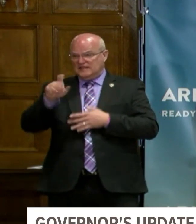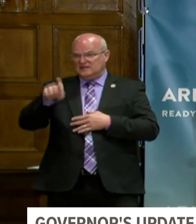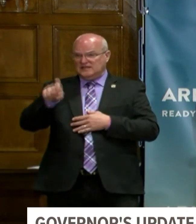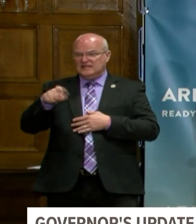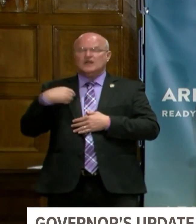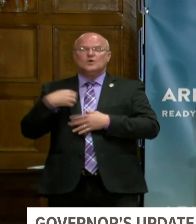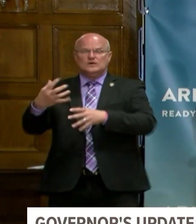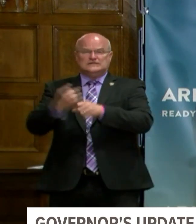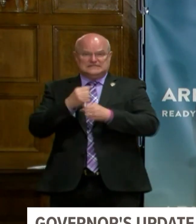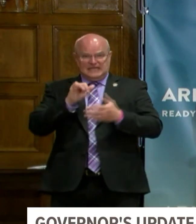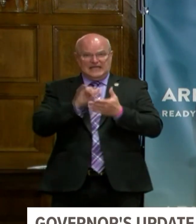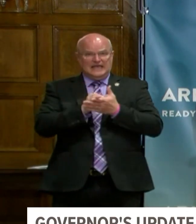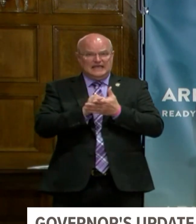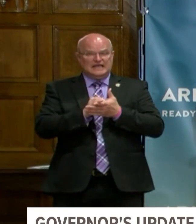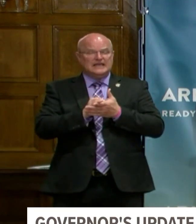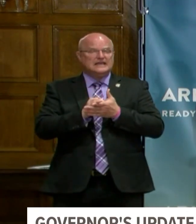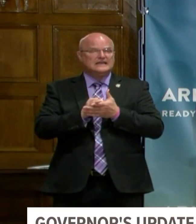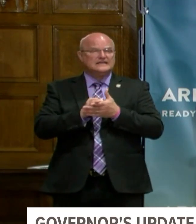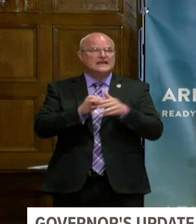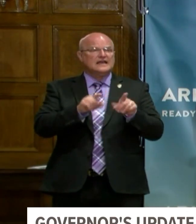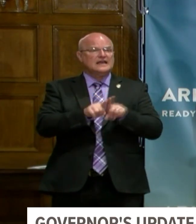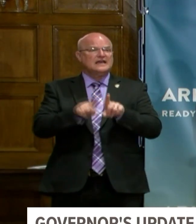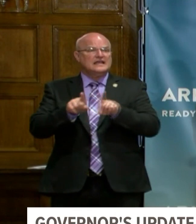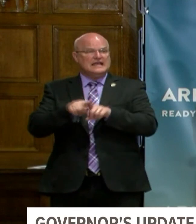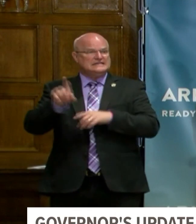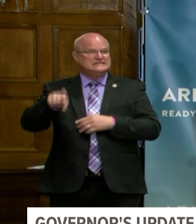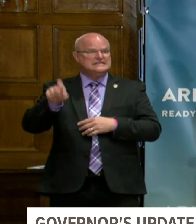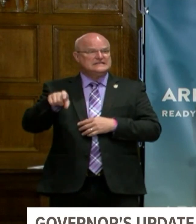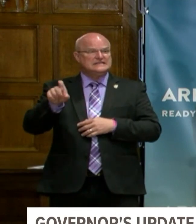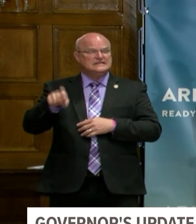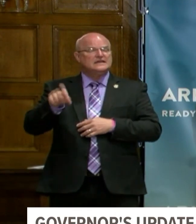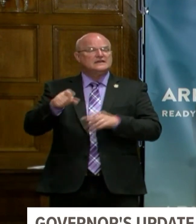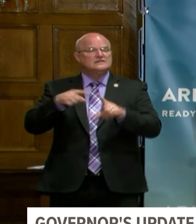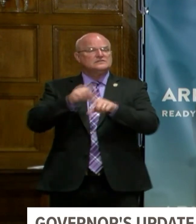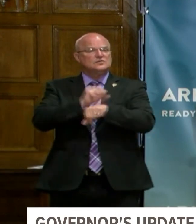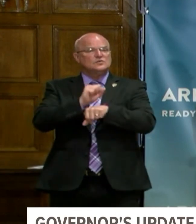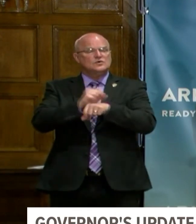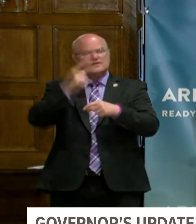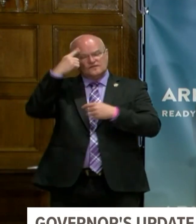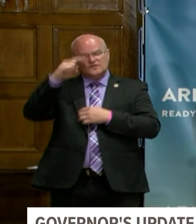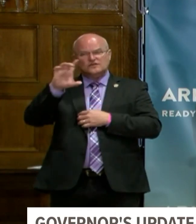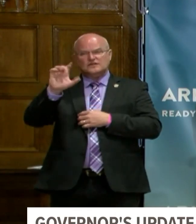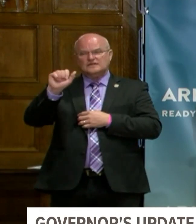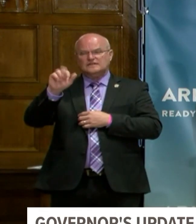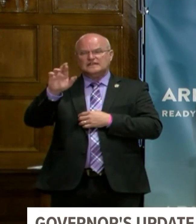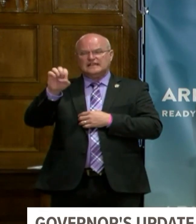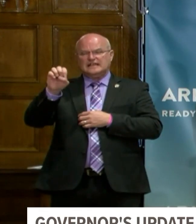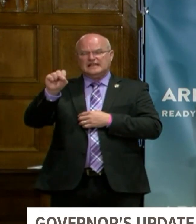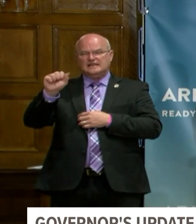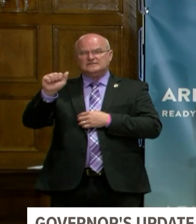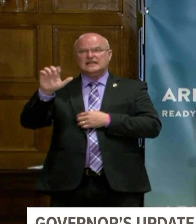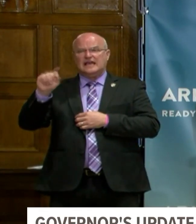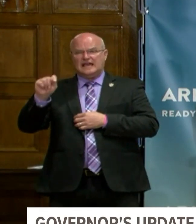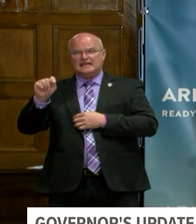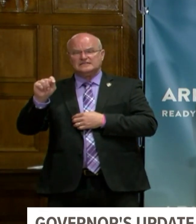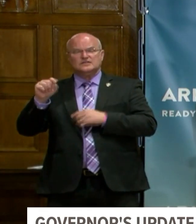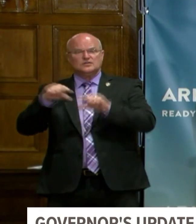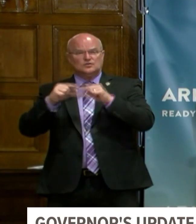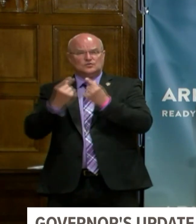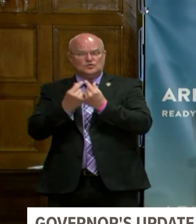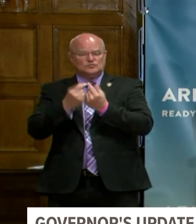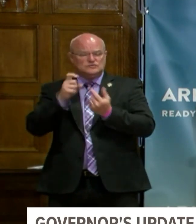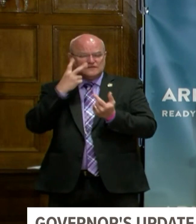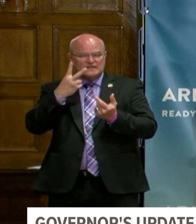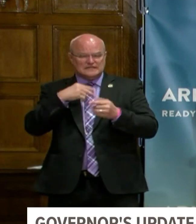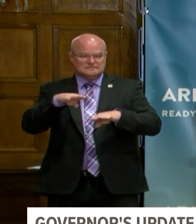needed, we'll take that as needed toward our CARES Act steering group to see if there's additional